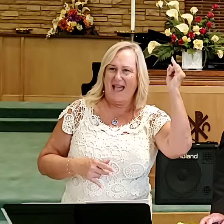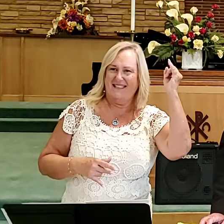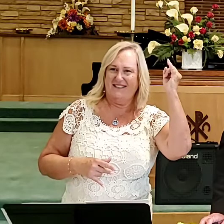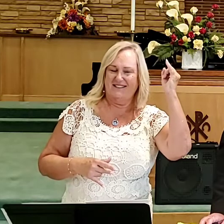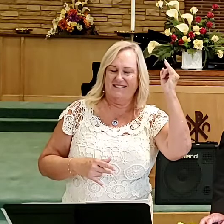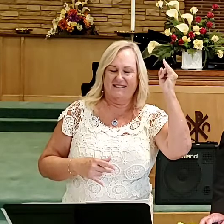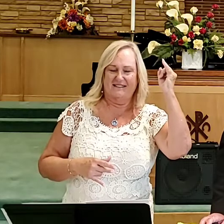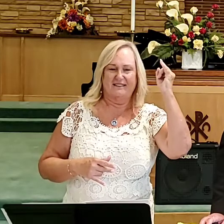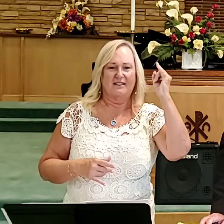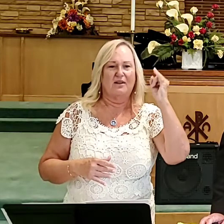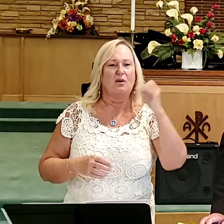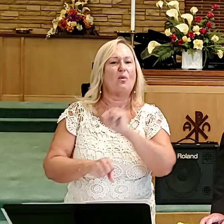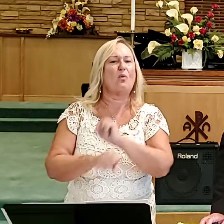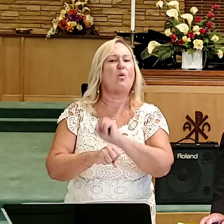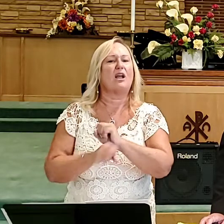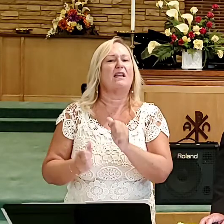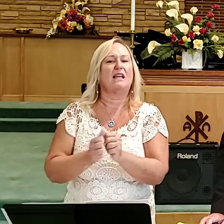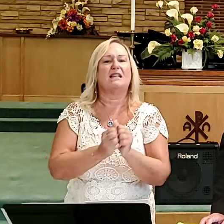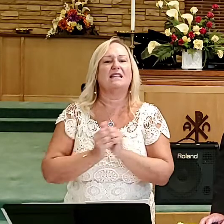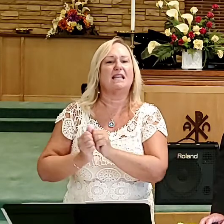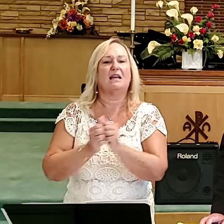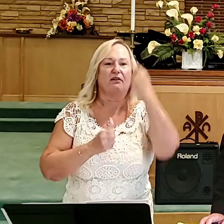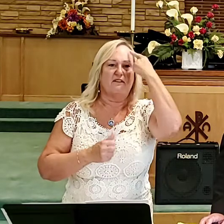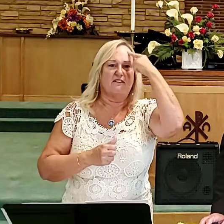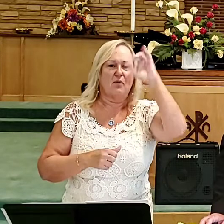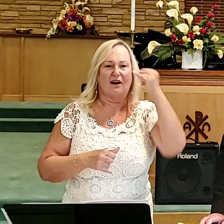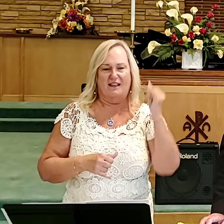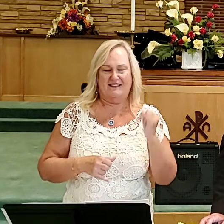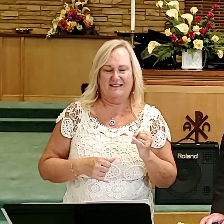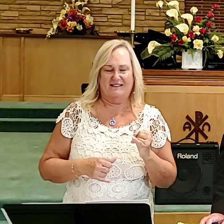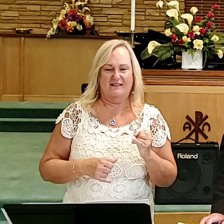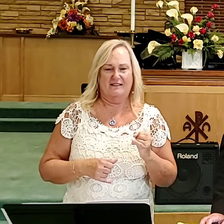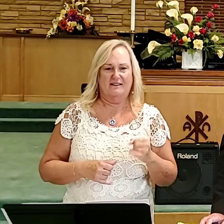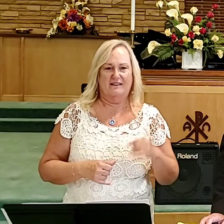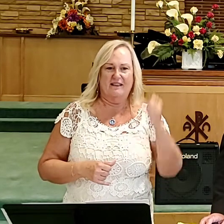Imagine working together for it.